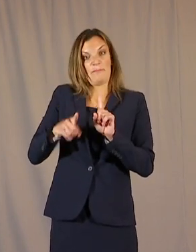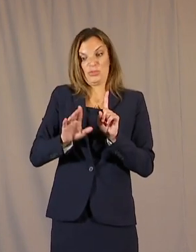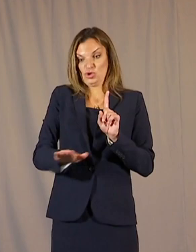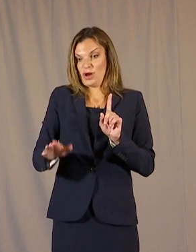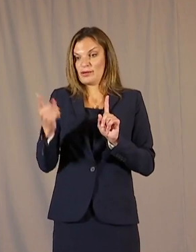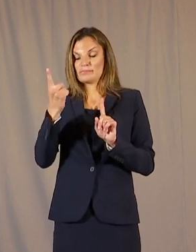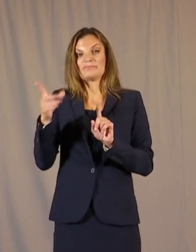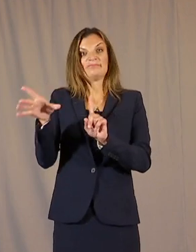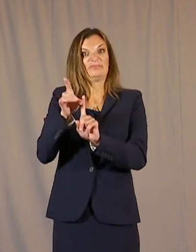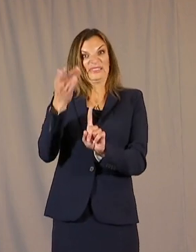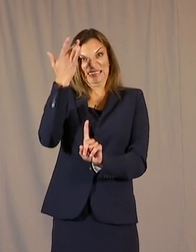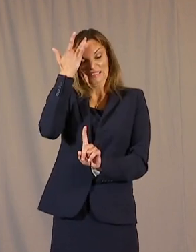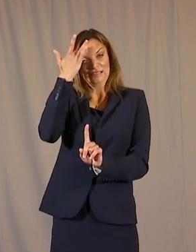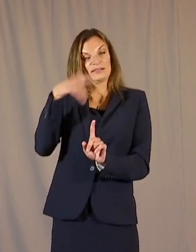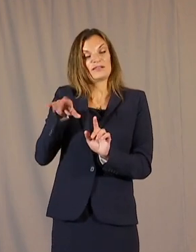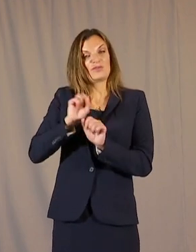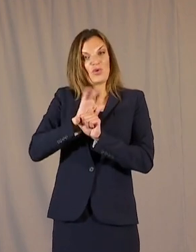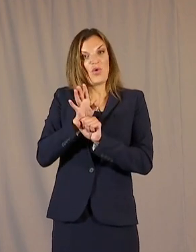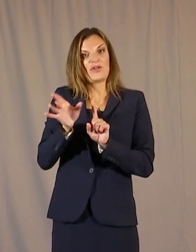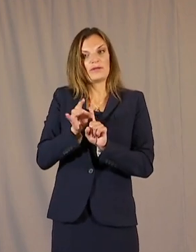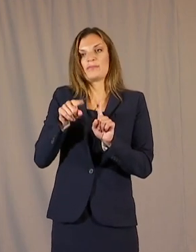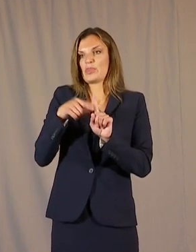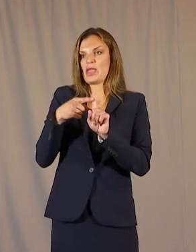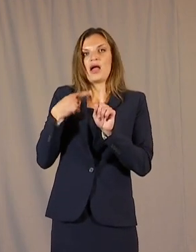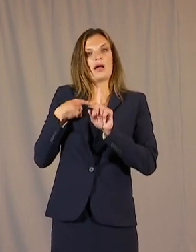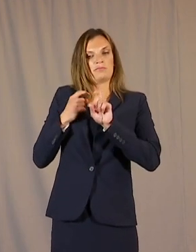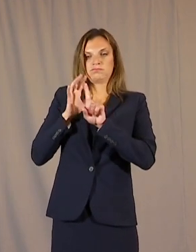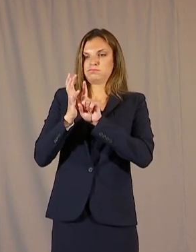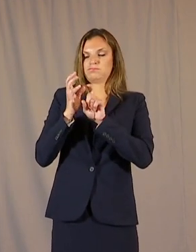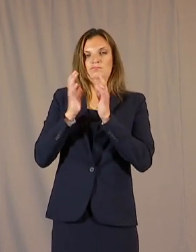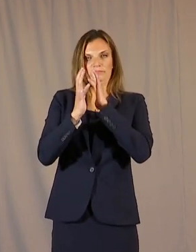then travels and is shared amongst all the other